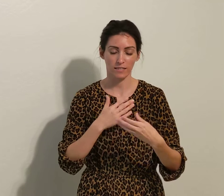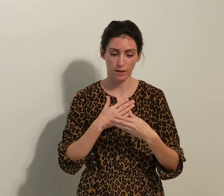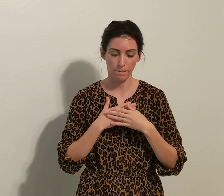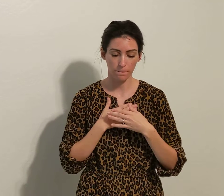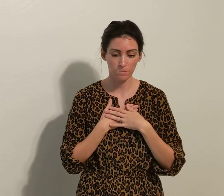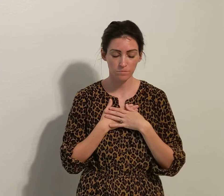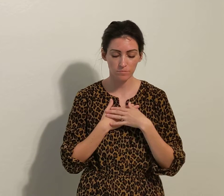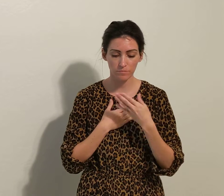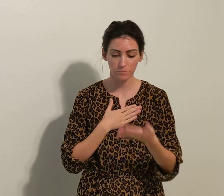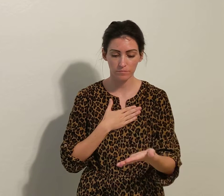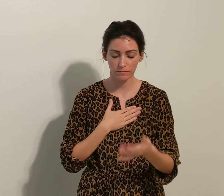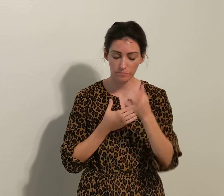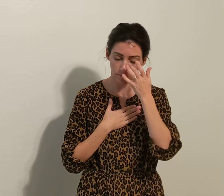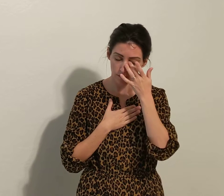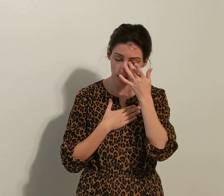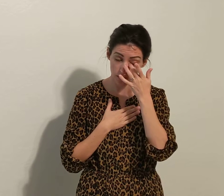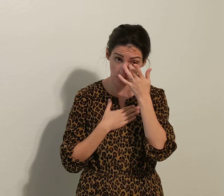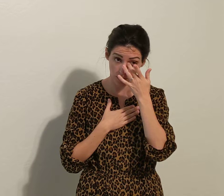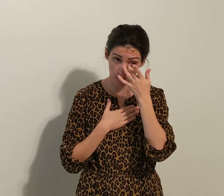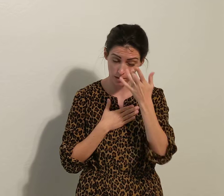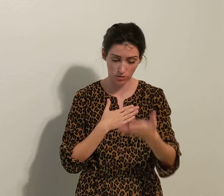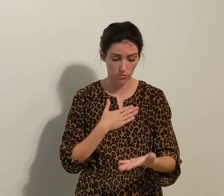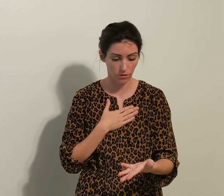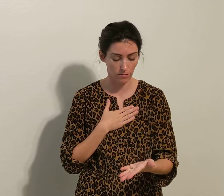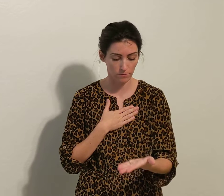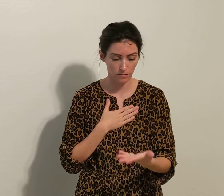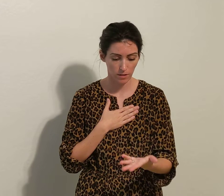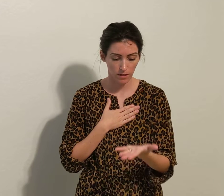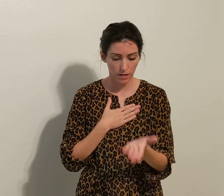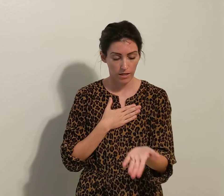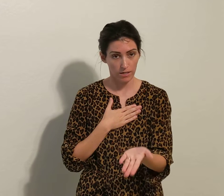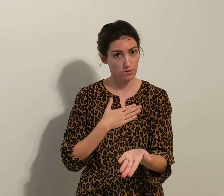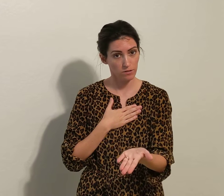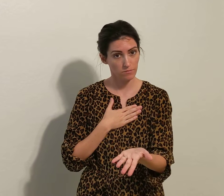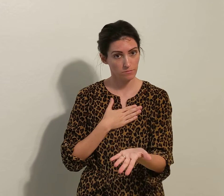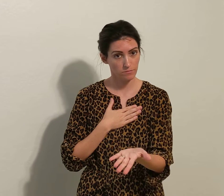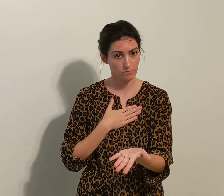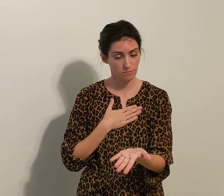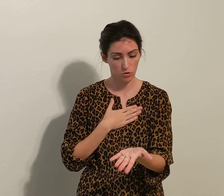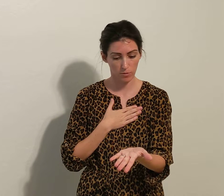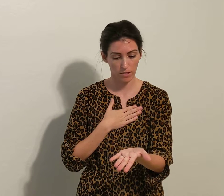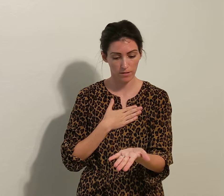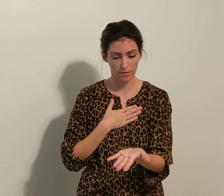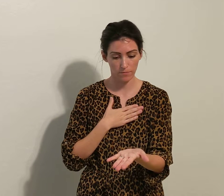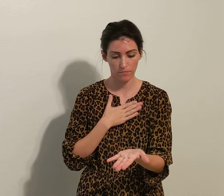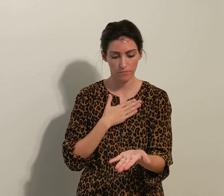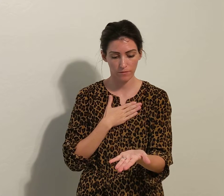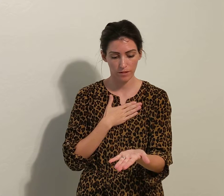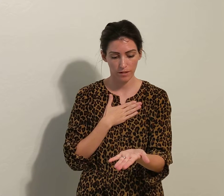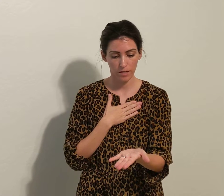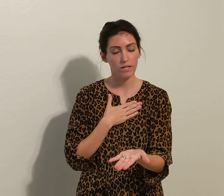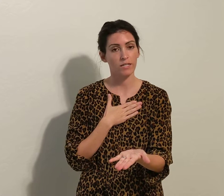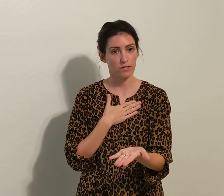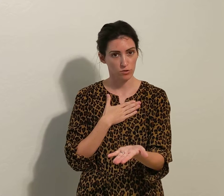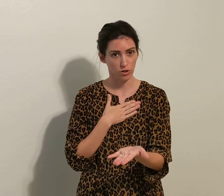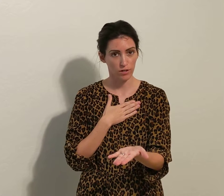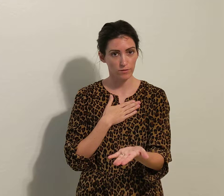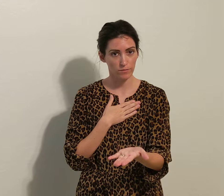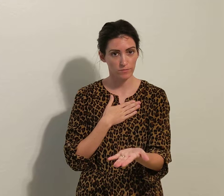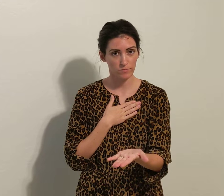willingly. So you're going to take your hand, open hand, and hand on your heart,